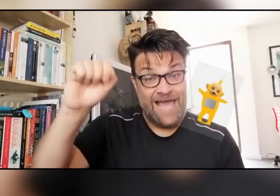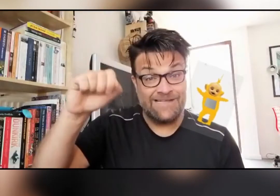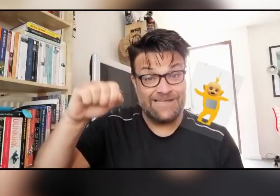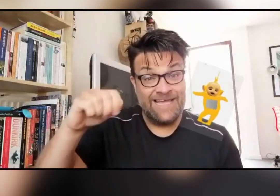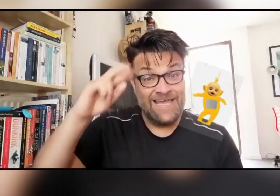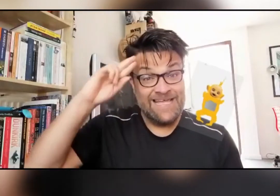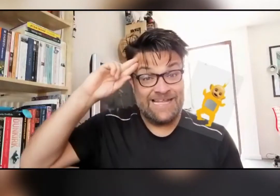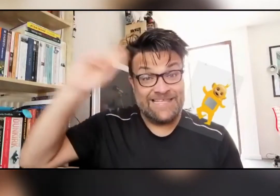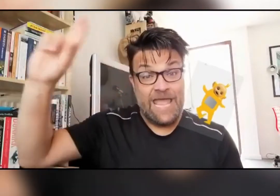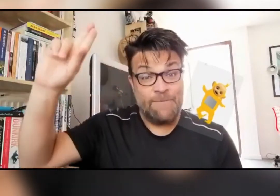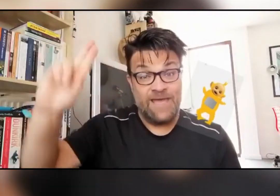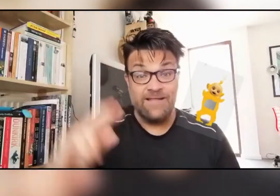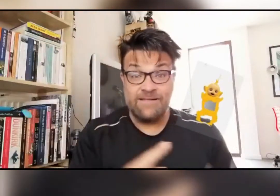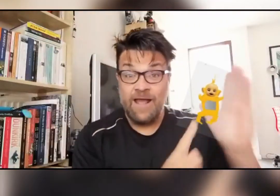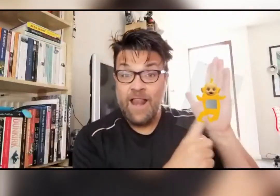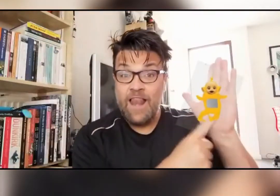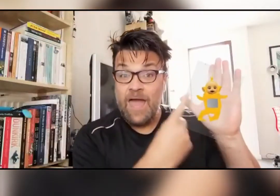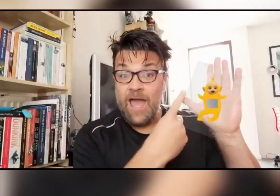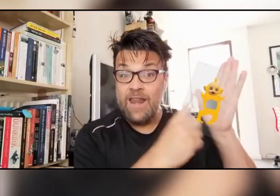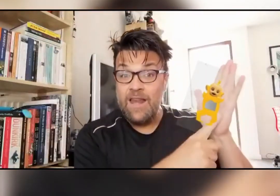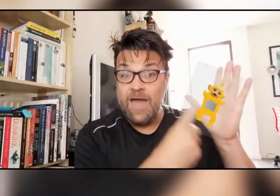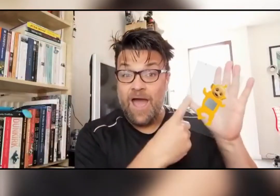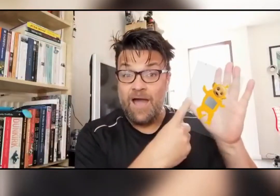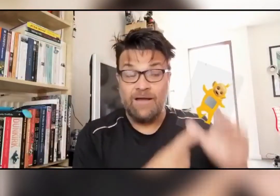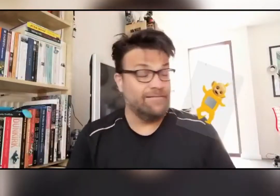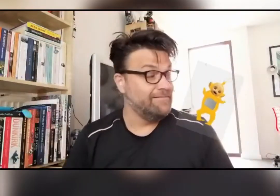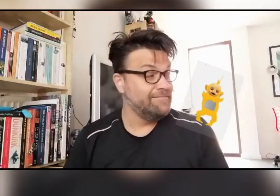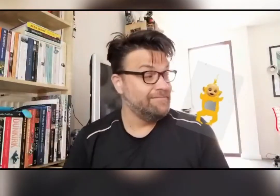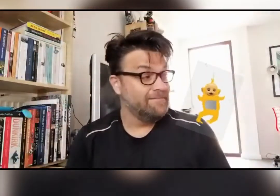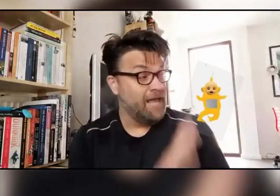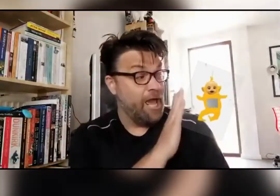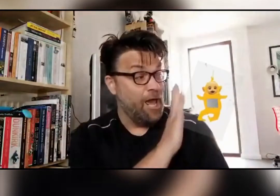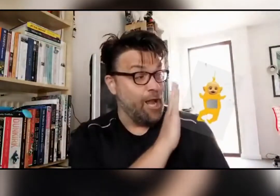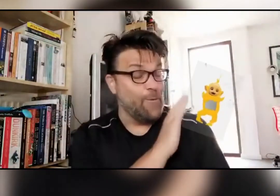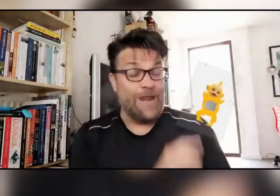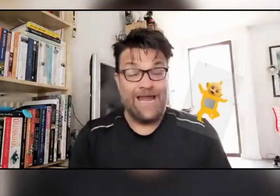Yes, his name is Lala. Hello, Lala.